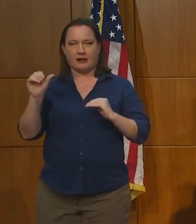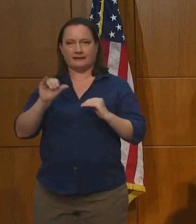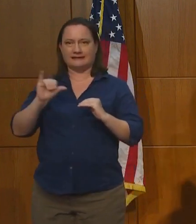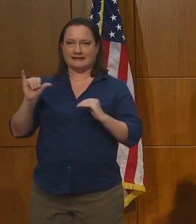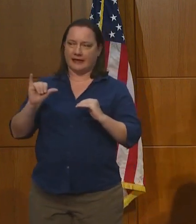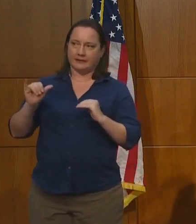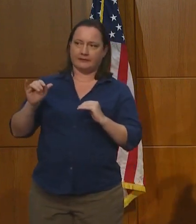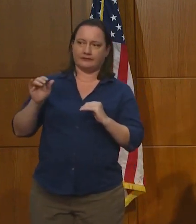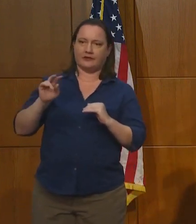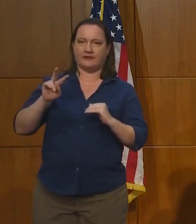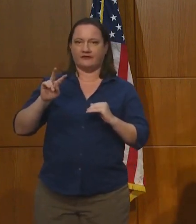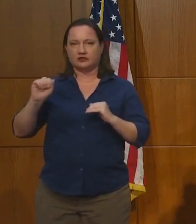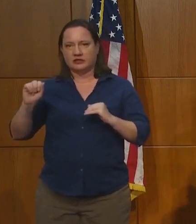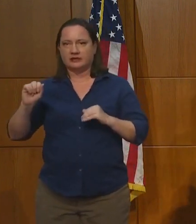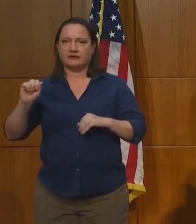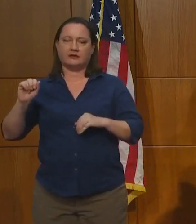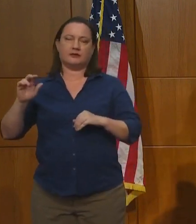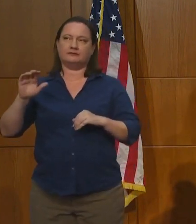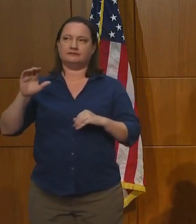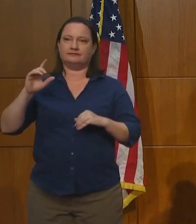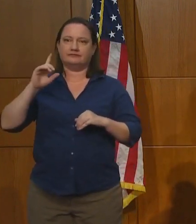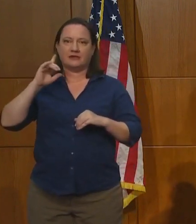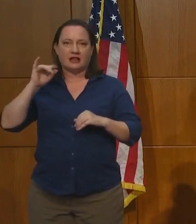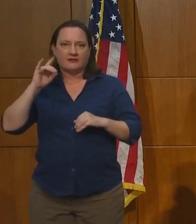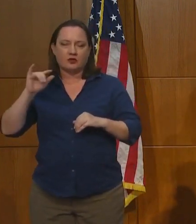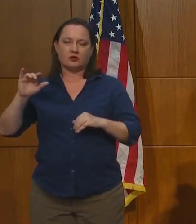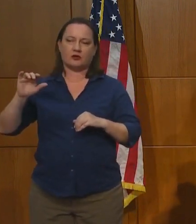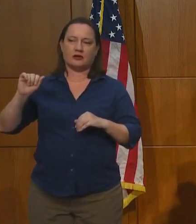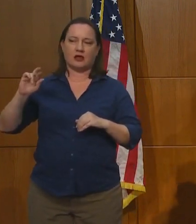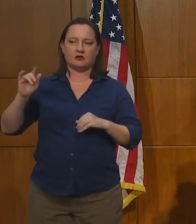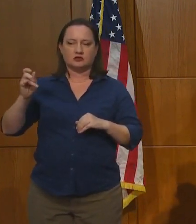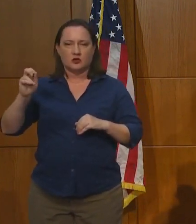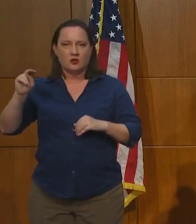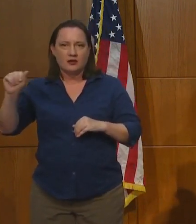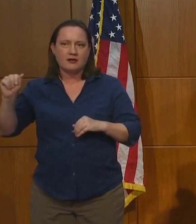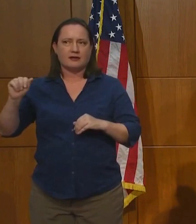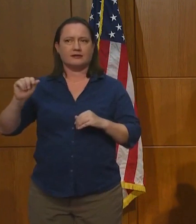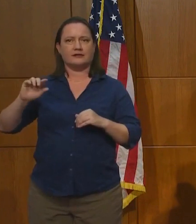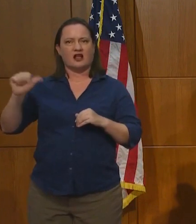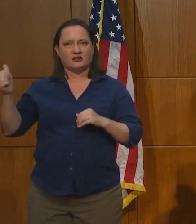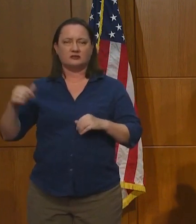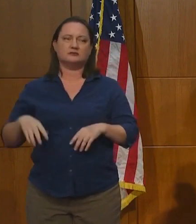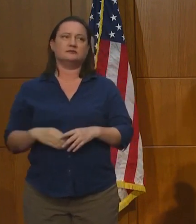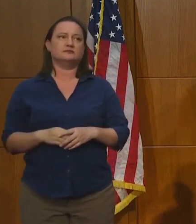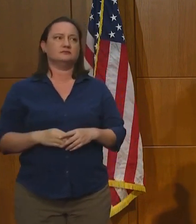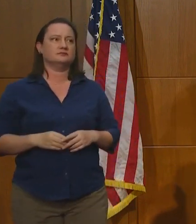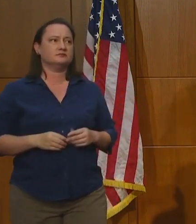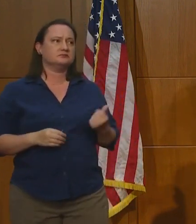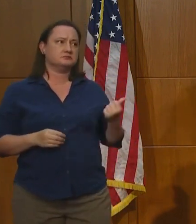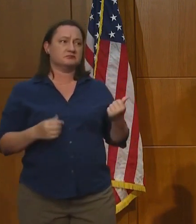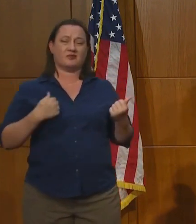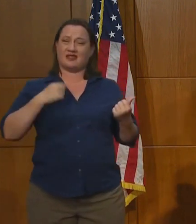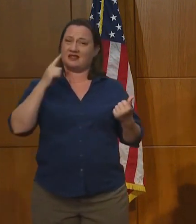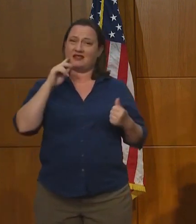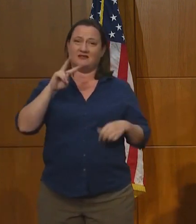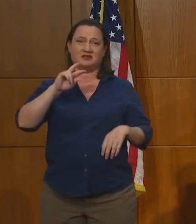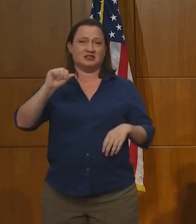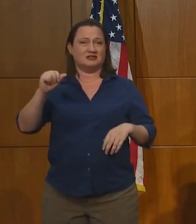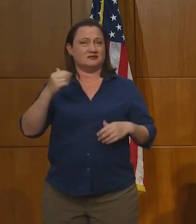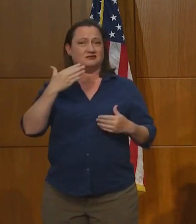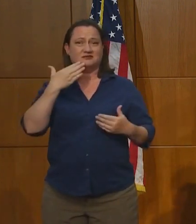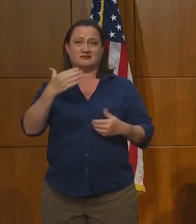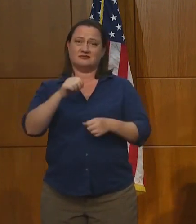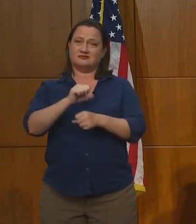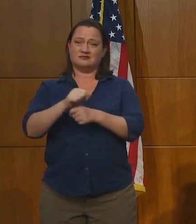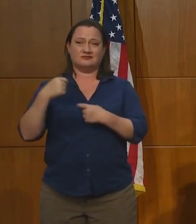You know, Henry, overall, I really think Virginia has done a great job. And if you look at where we started, and